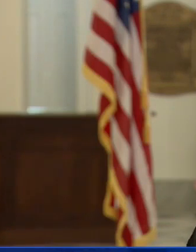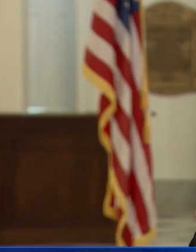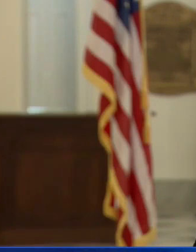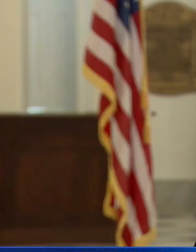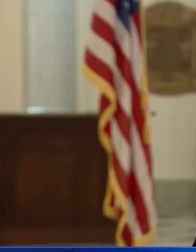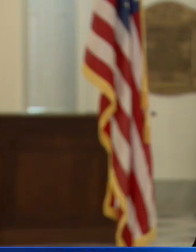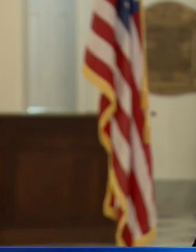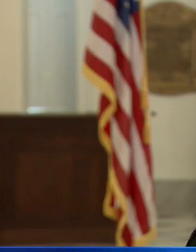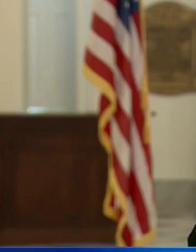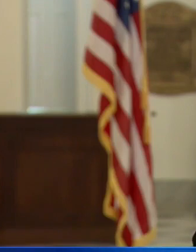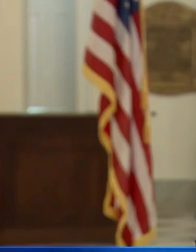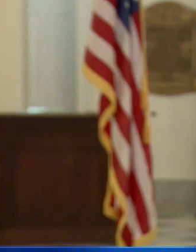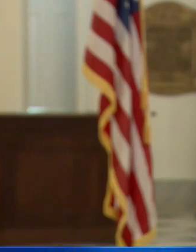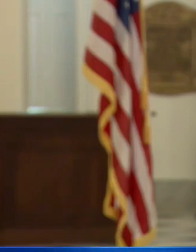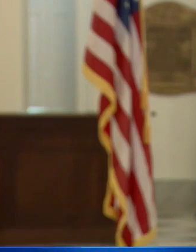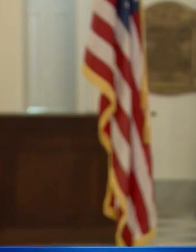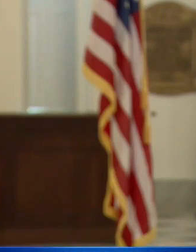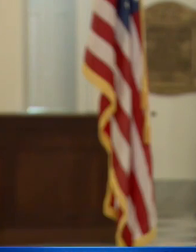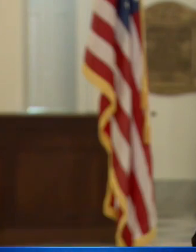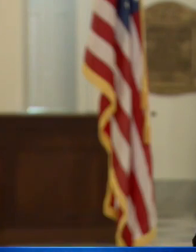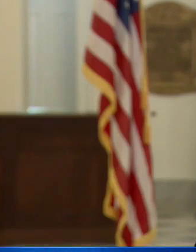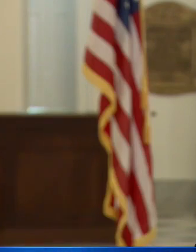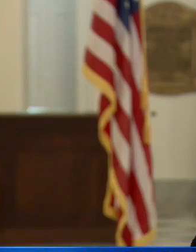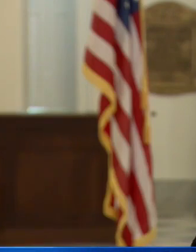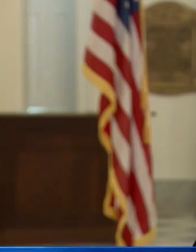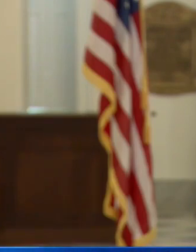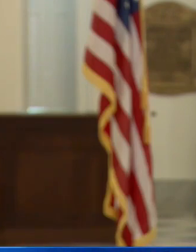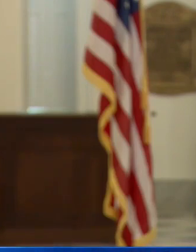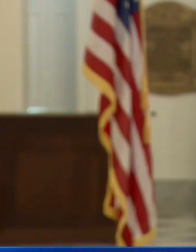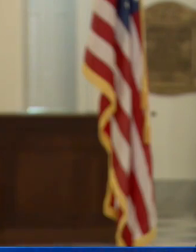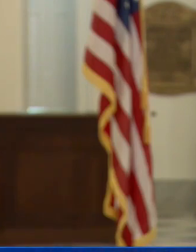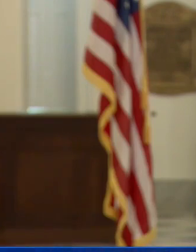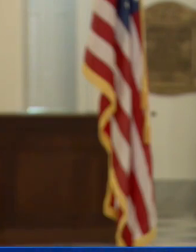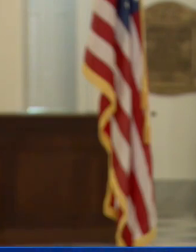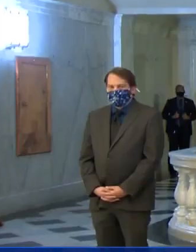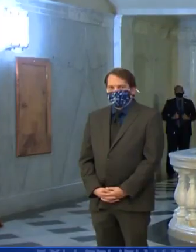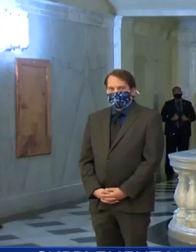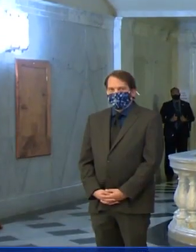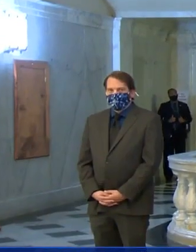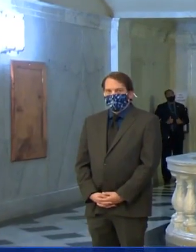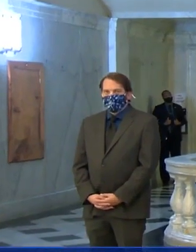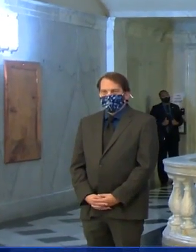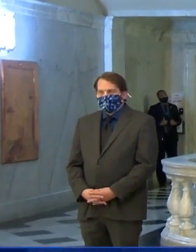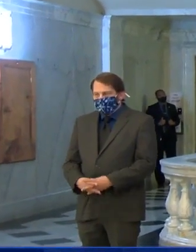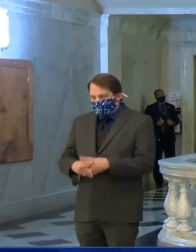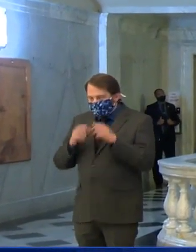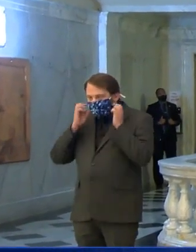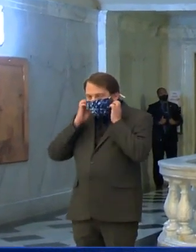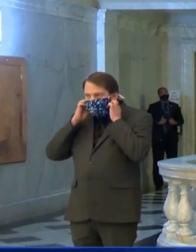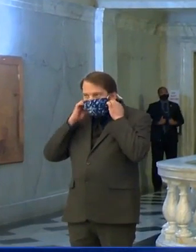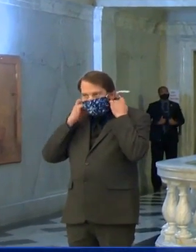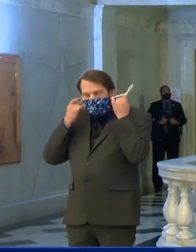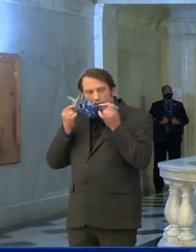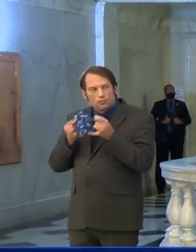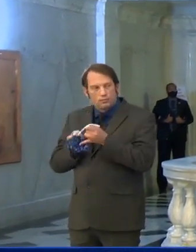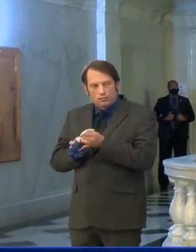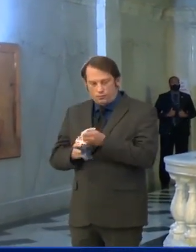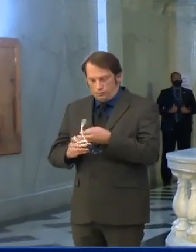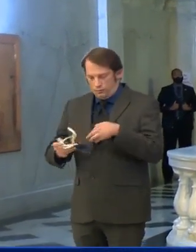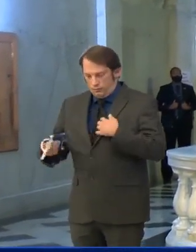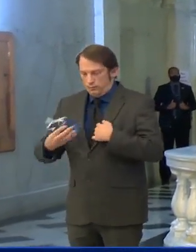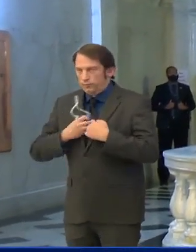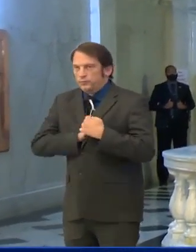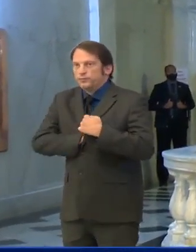emergency relief programs to reopen schools and expand broadband. Calling it an historic day, Governor Hogan and State House presiding